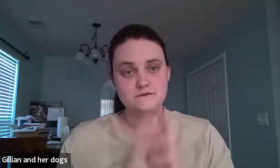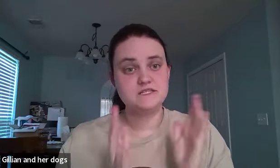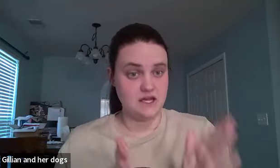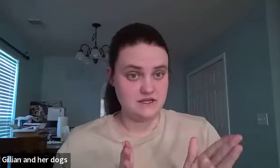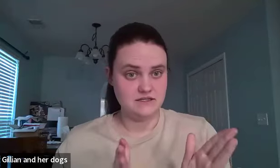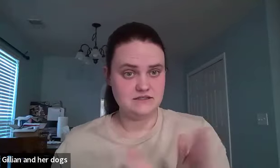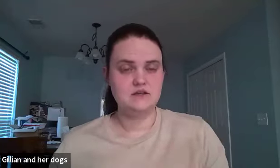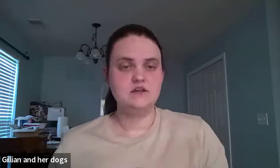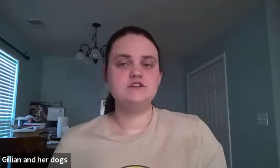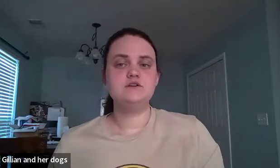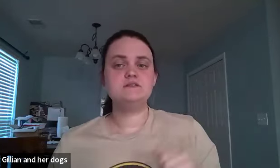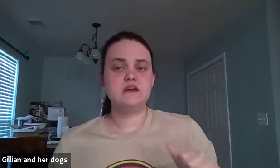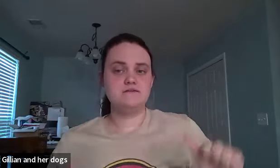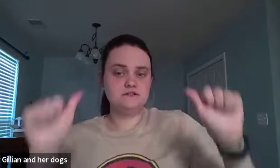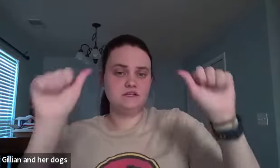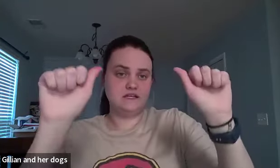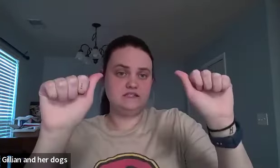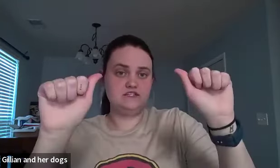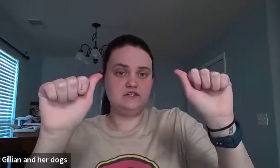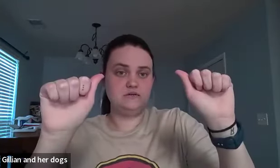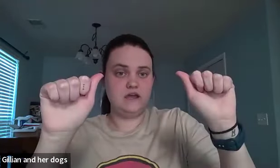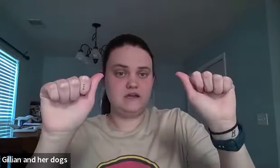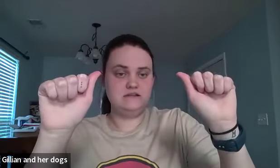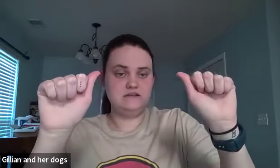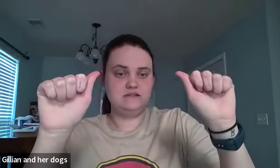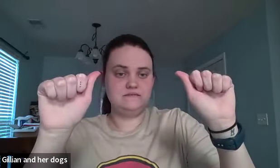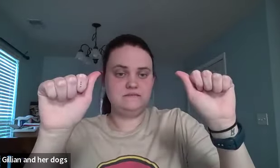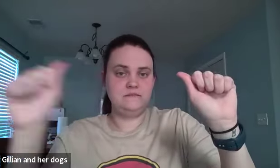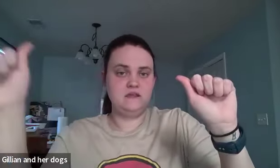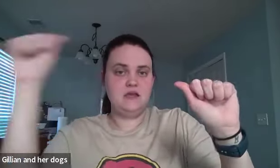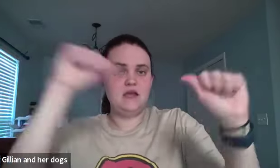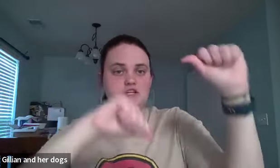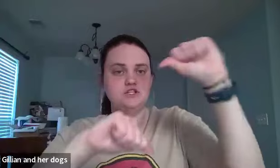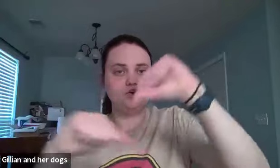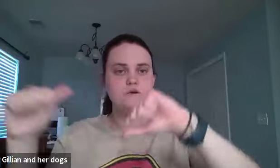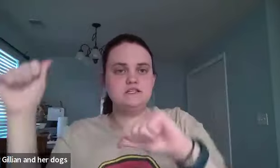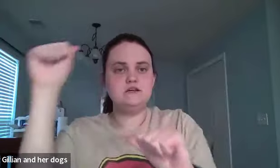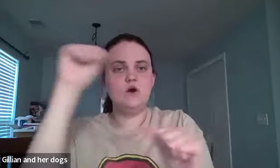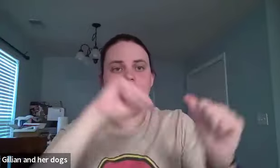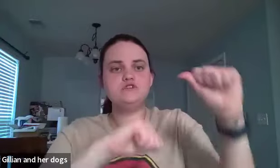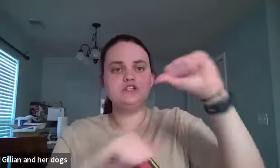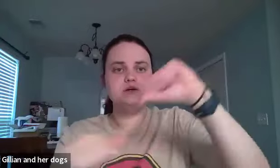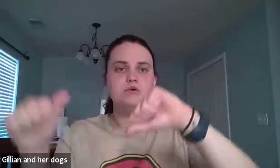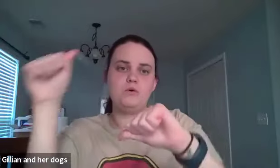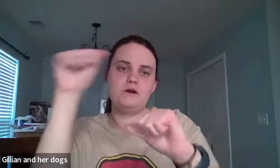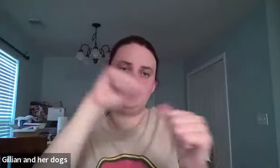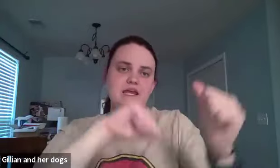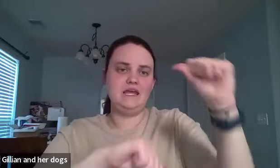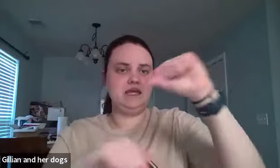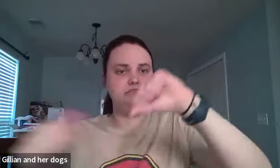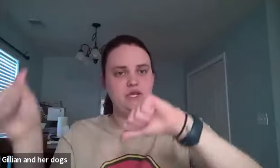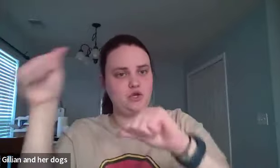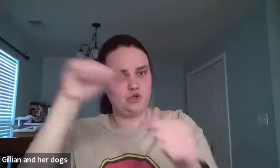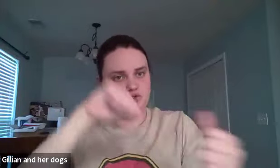for science. So the sign for science is 2 A's, and you're going to almost like you're pouring in